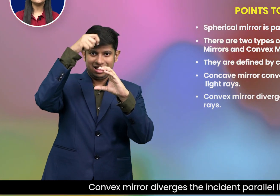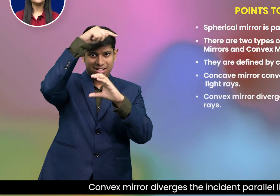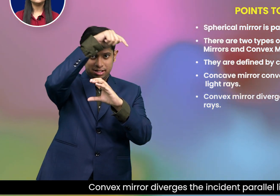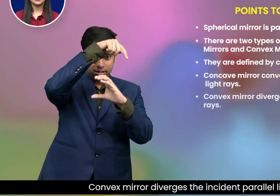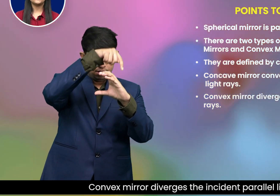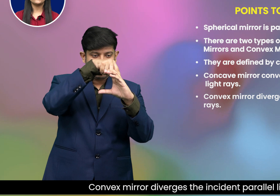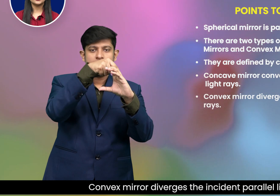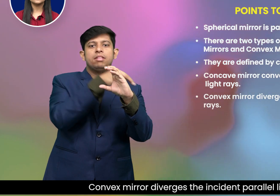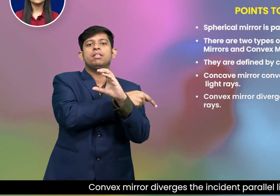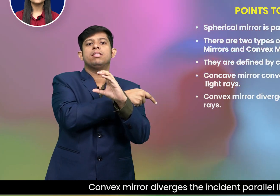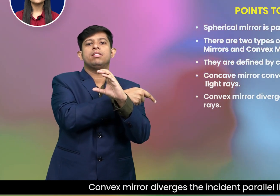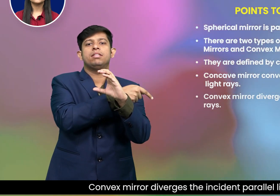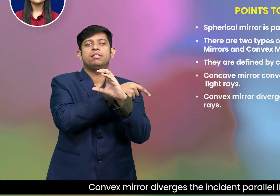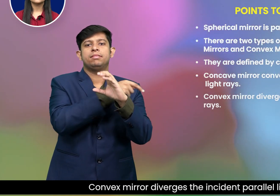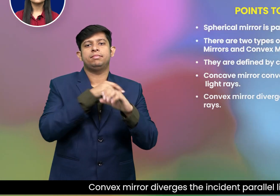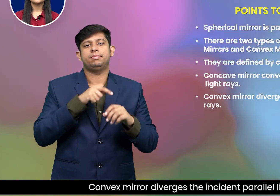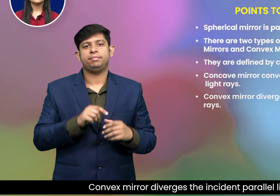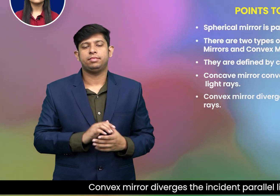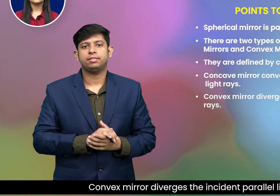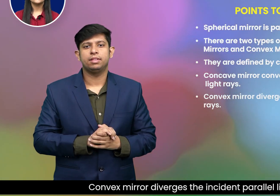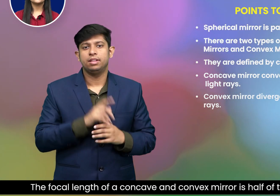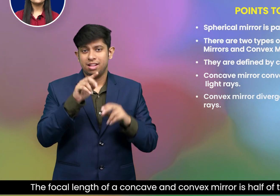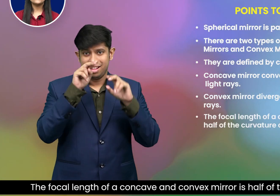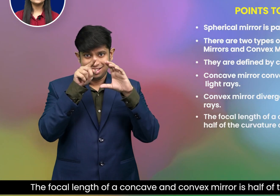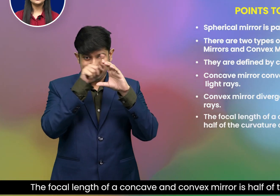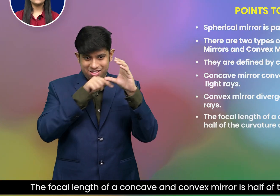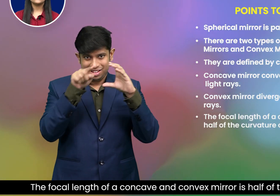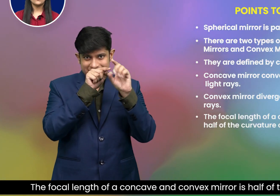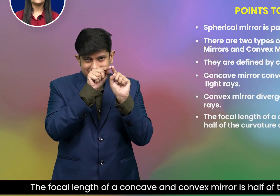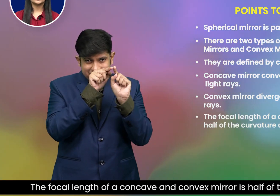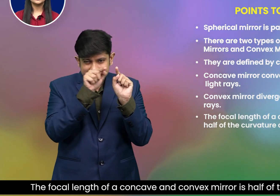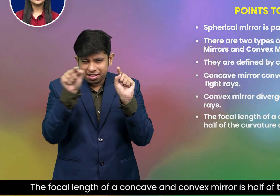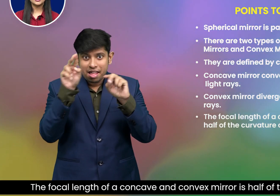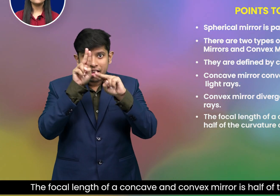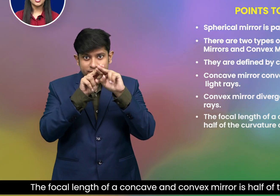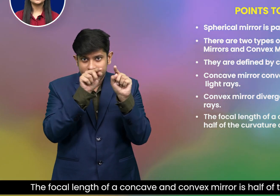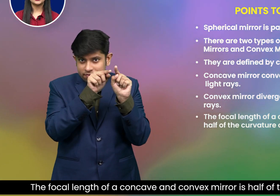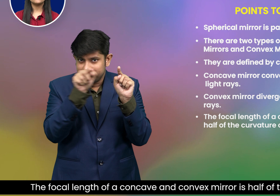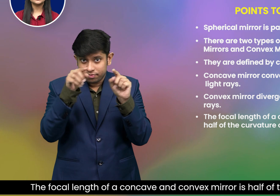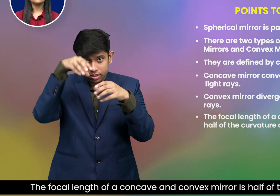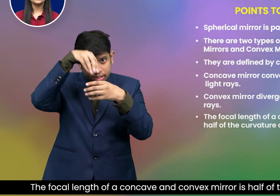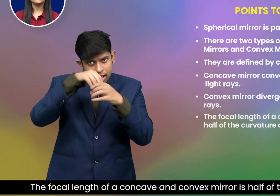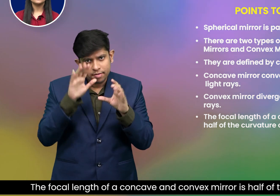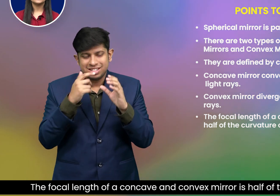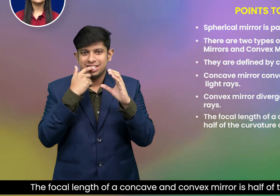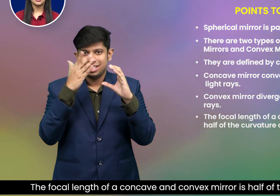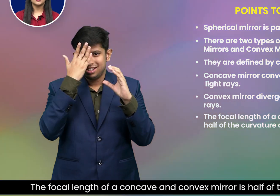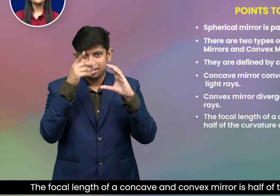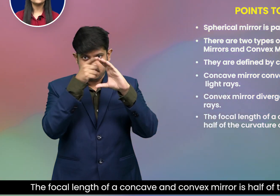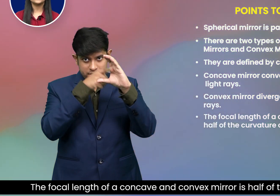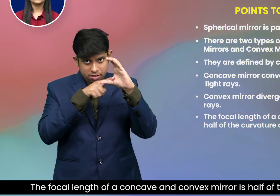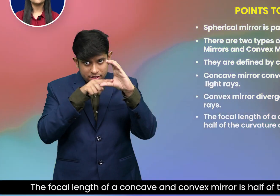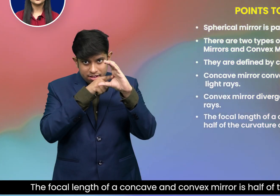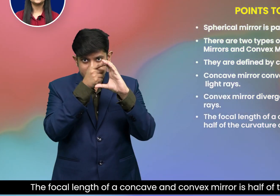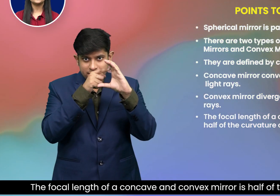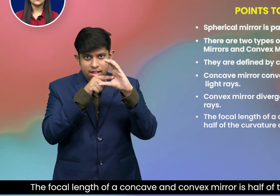incident parallel light rays. The focal length of a concave and convex mirror is half